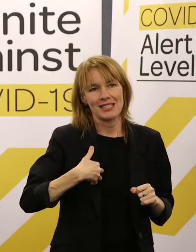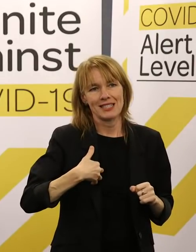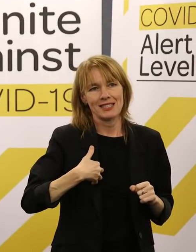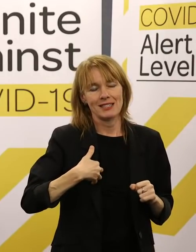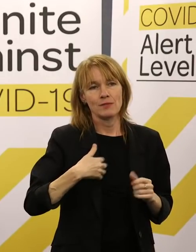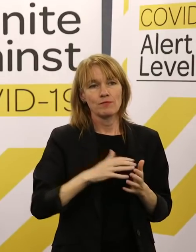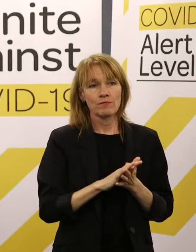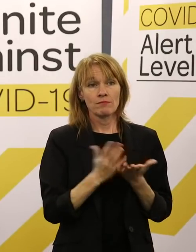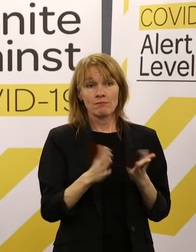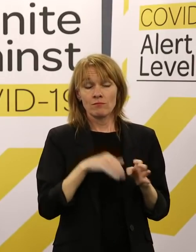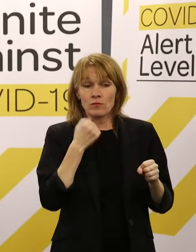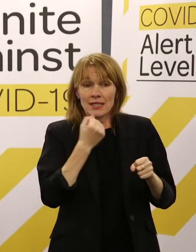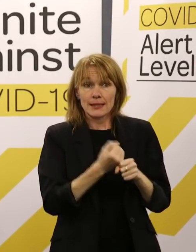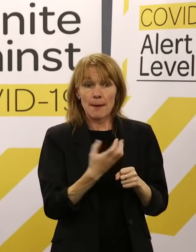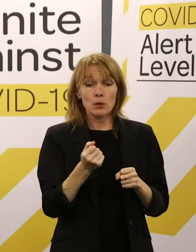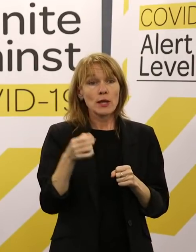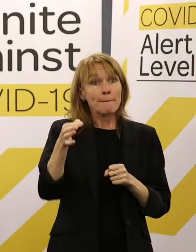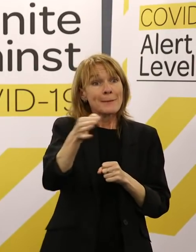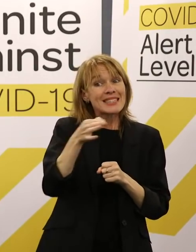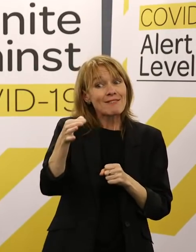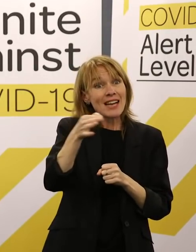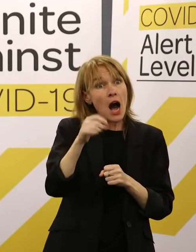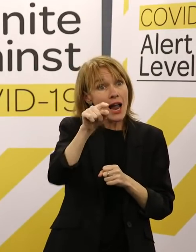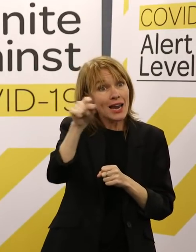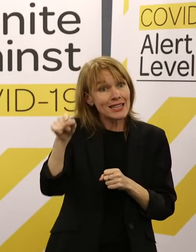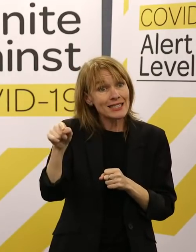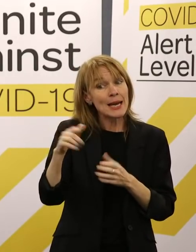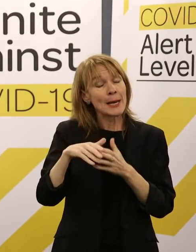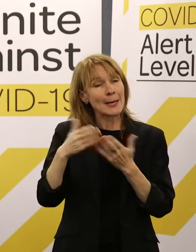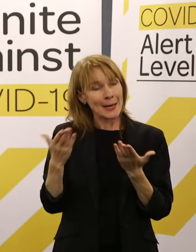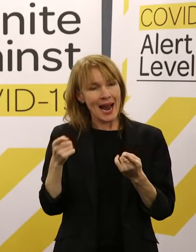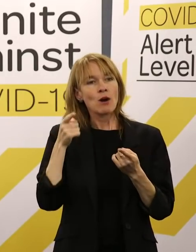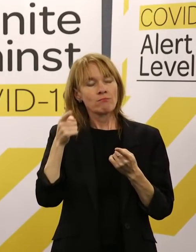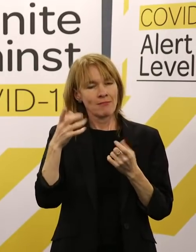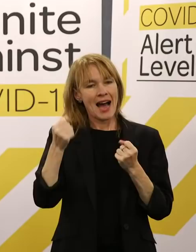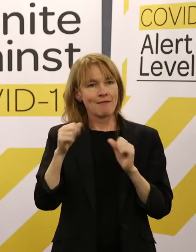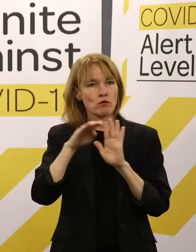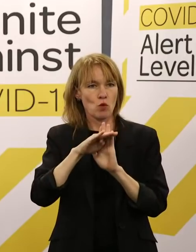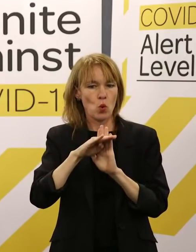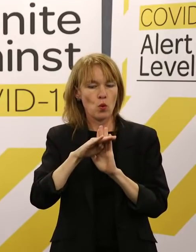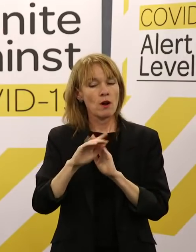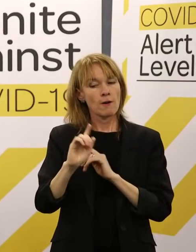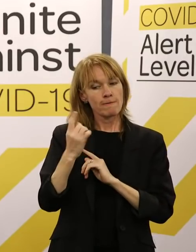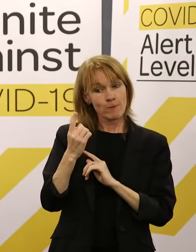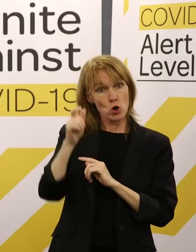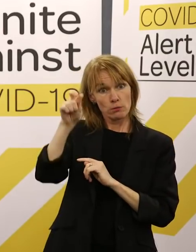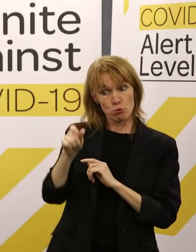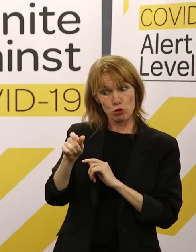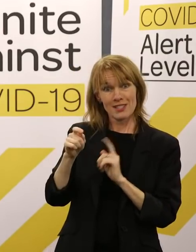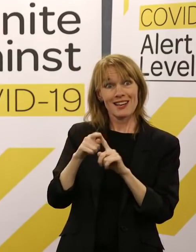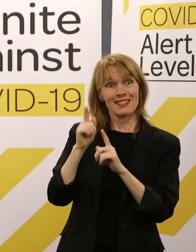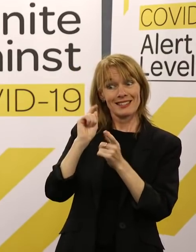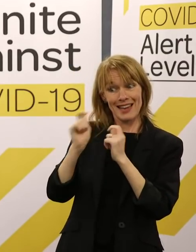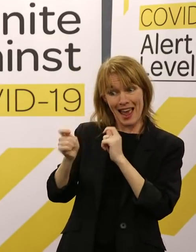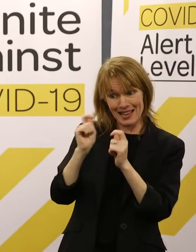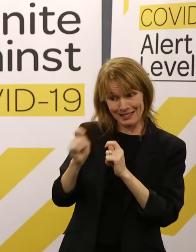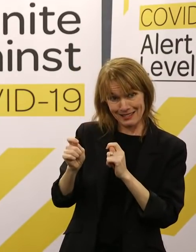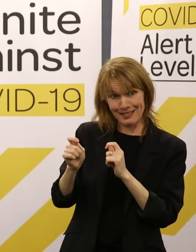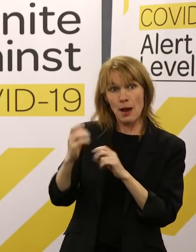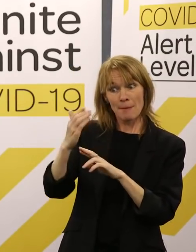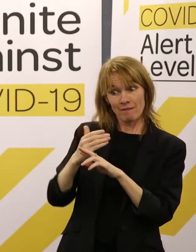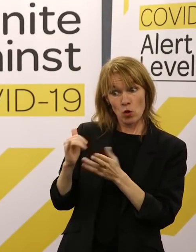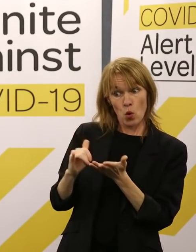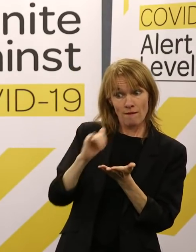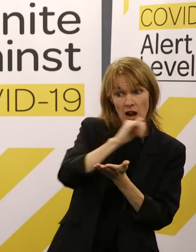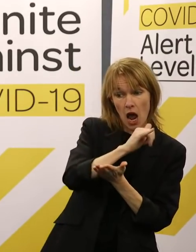for example, many of the Pacific Islands currently require someone to have had a negative test within 2 or 3 days of